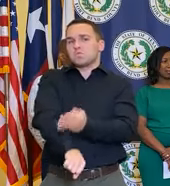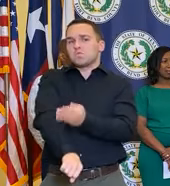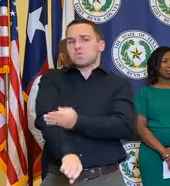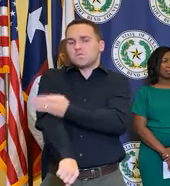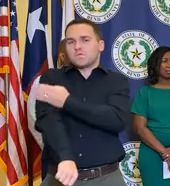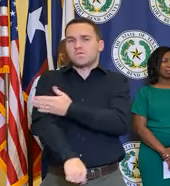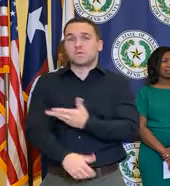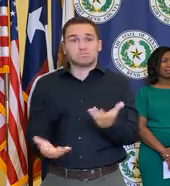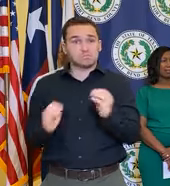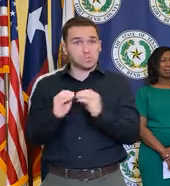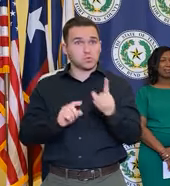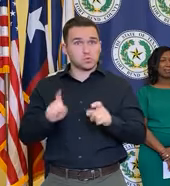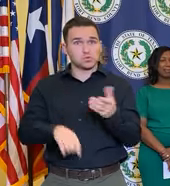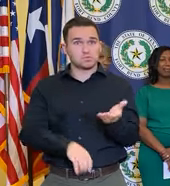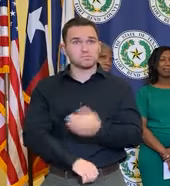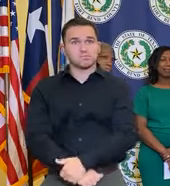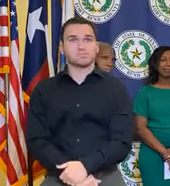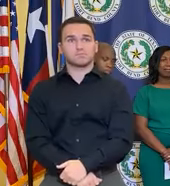any other questions?